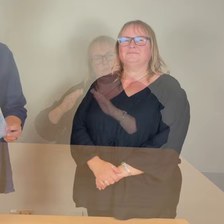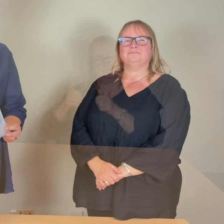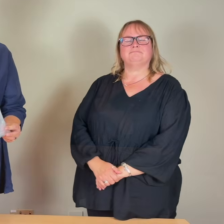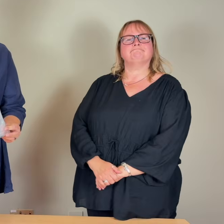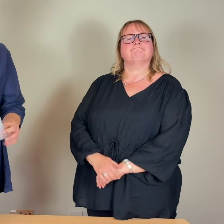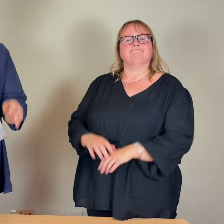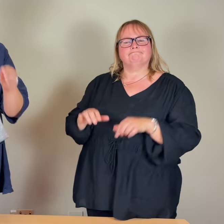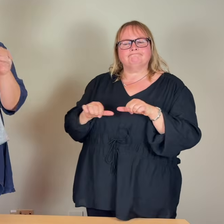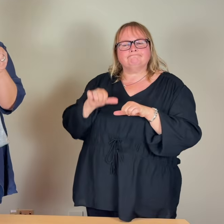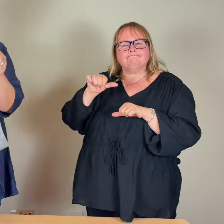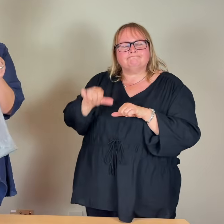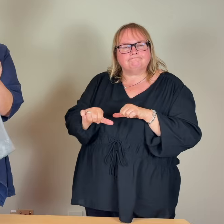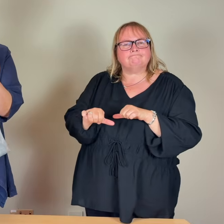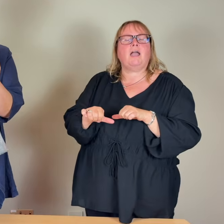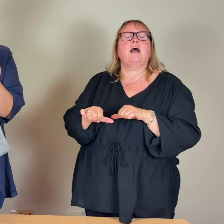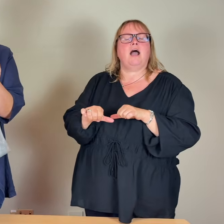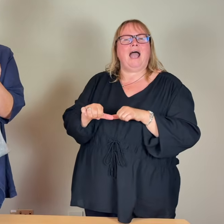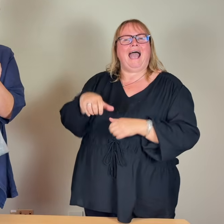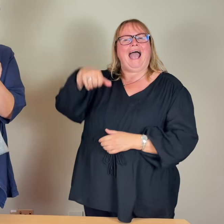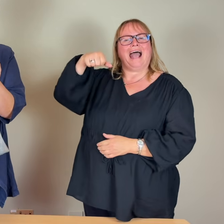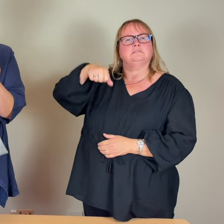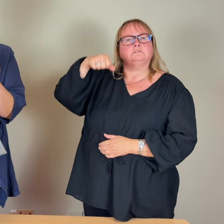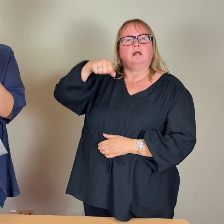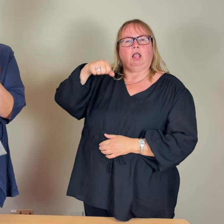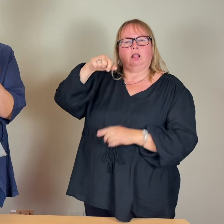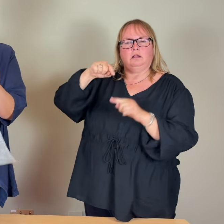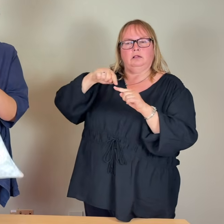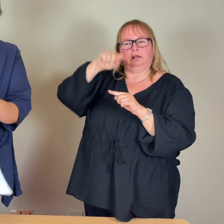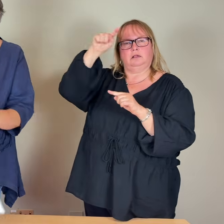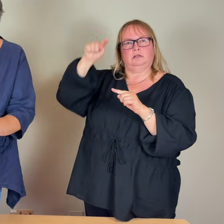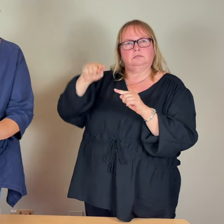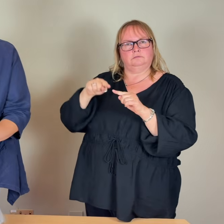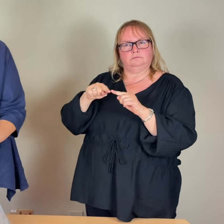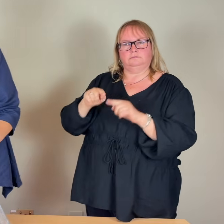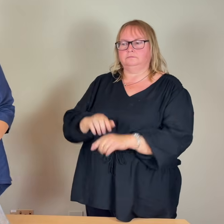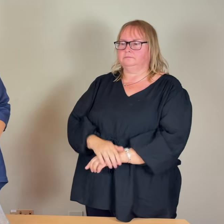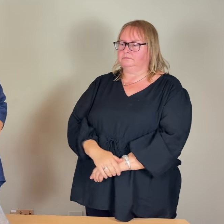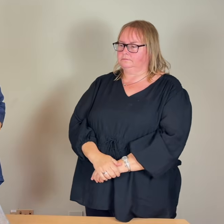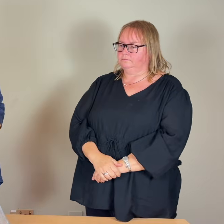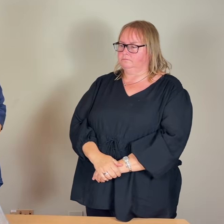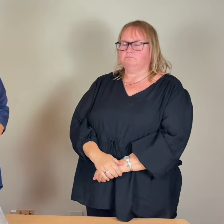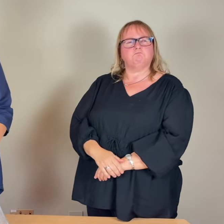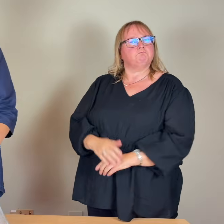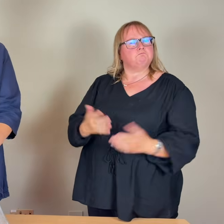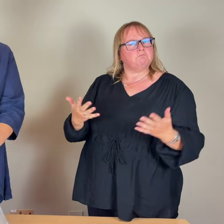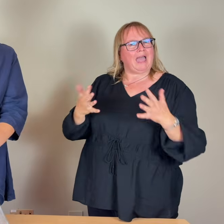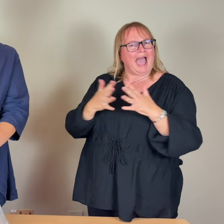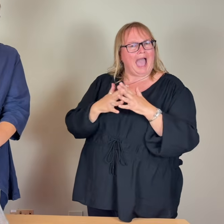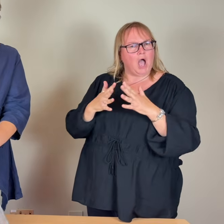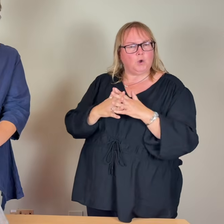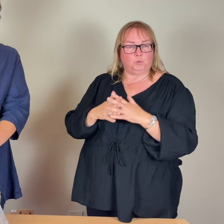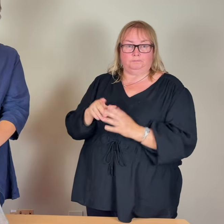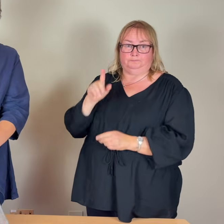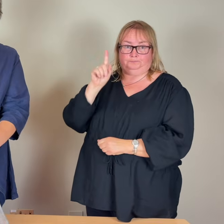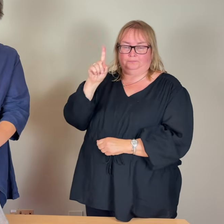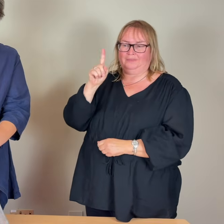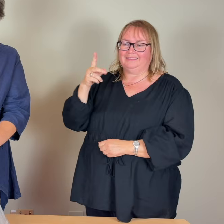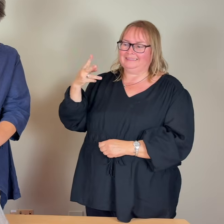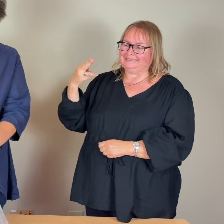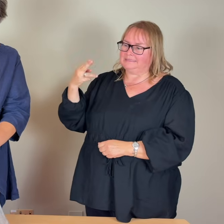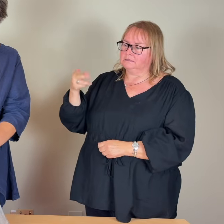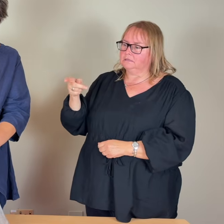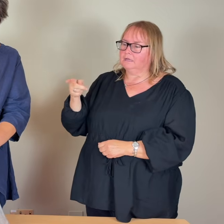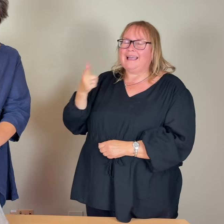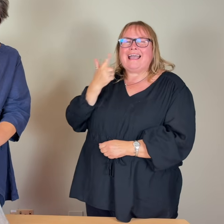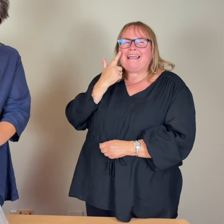The next thing we're going to do is put a handle in the top. And how we do that is we take a pair of scissors